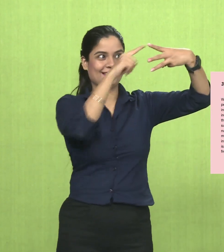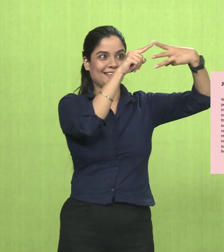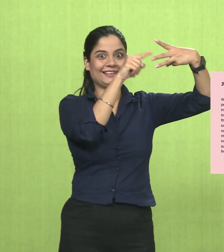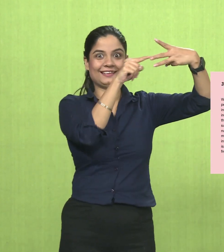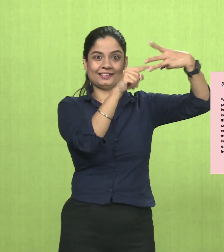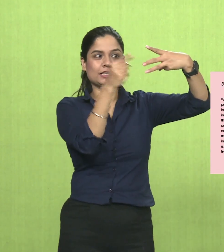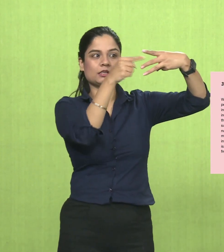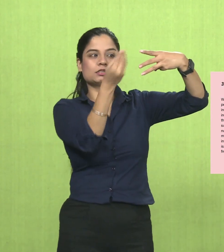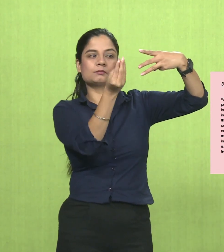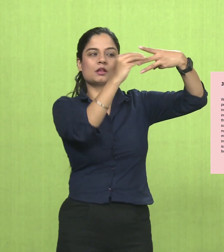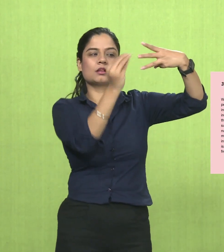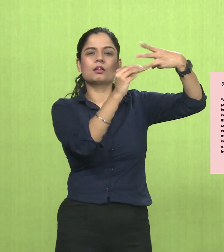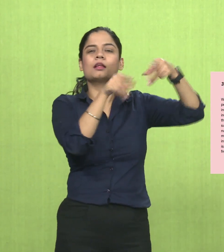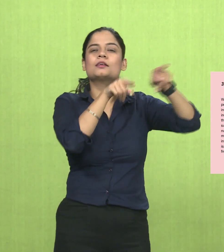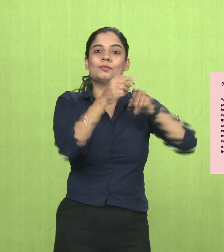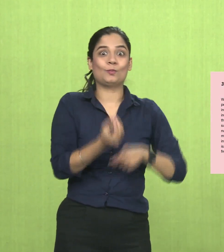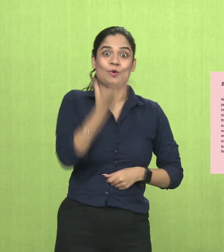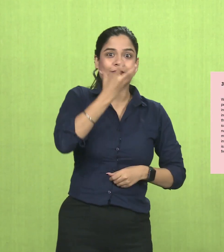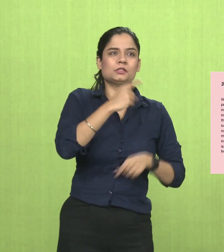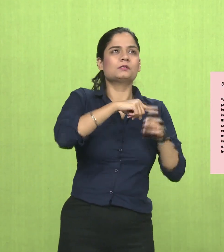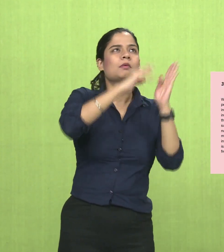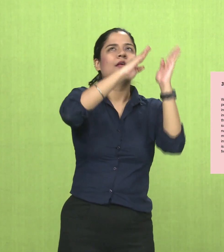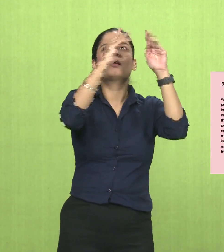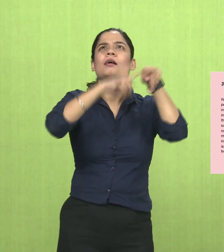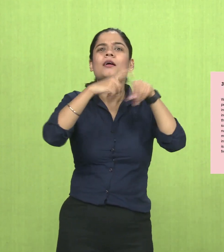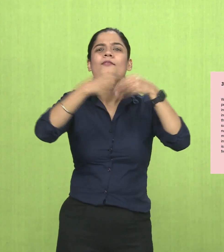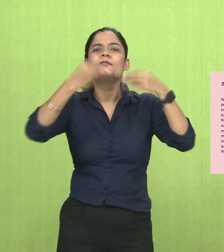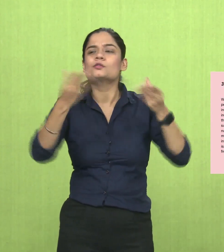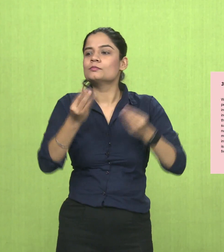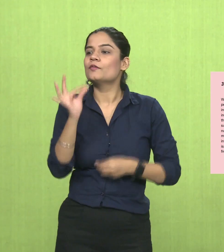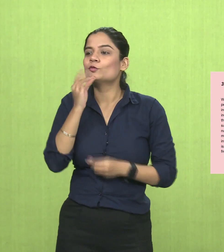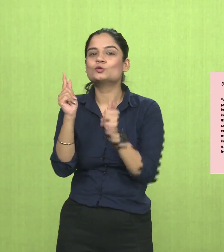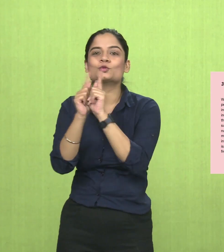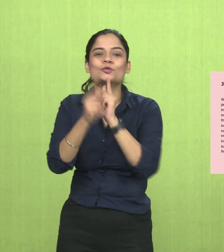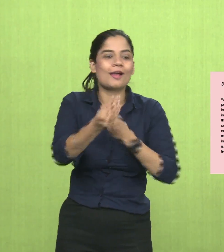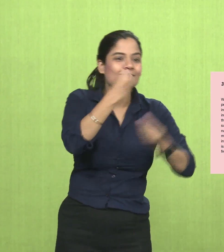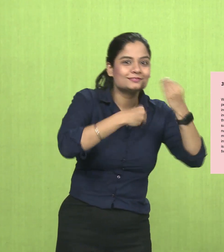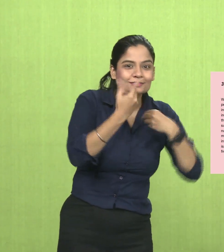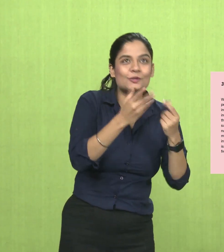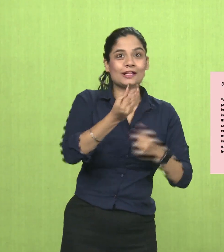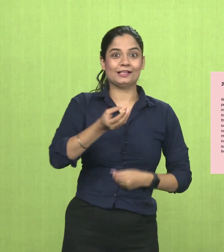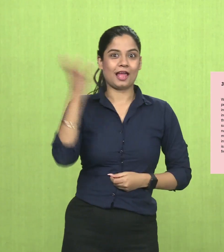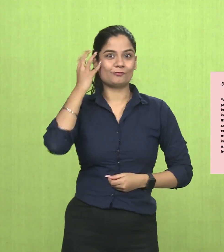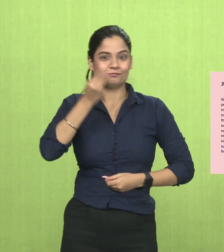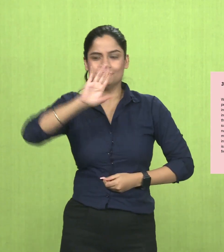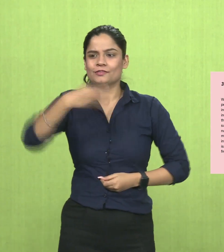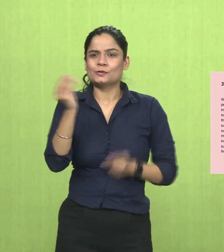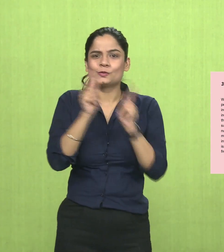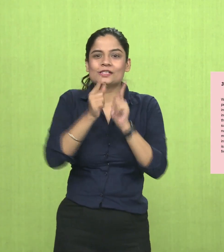What we can do is add meals in between the meal meals, like have fruit